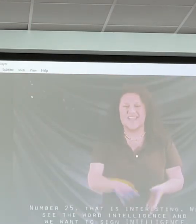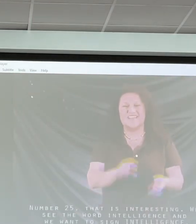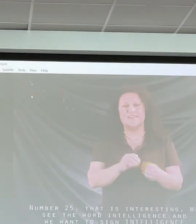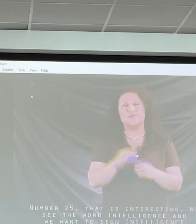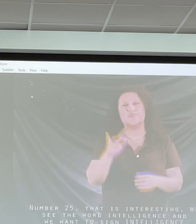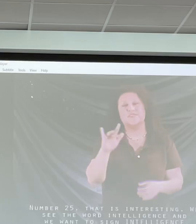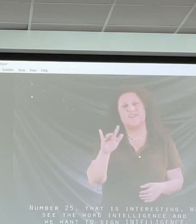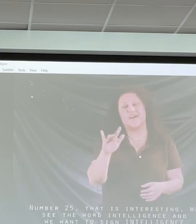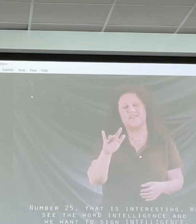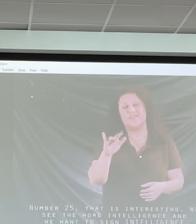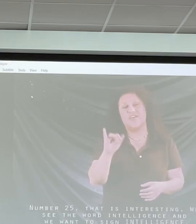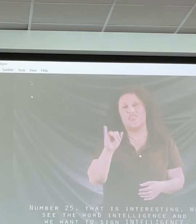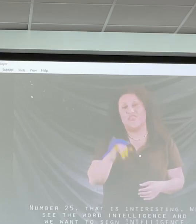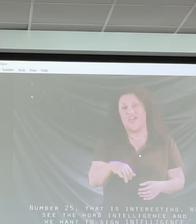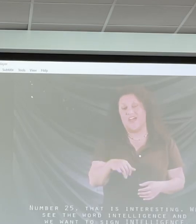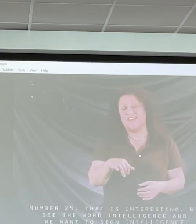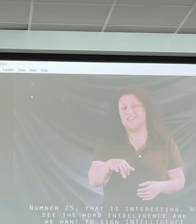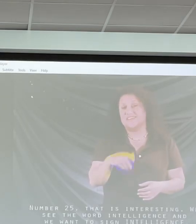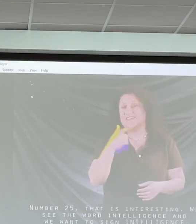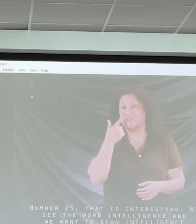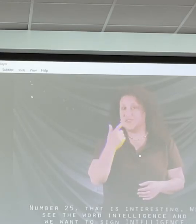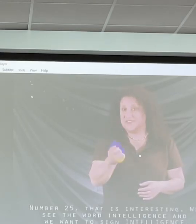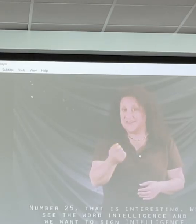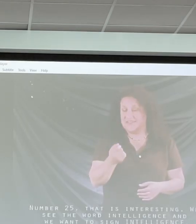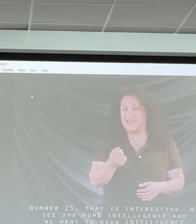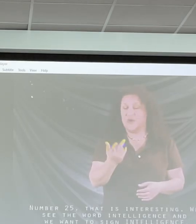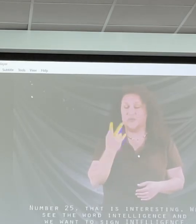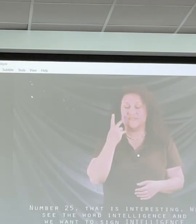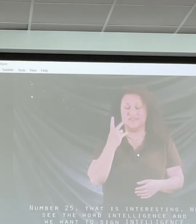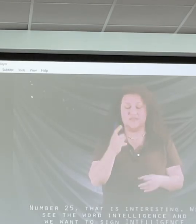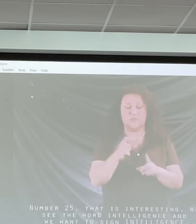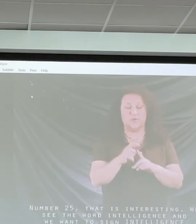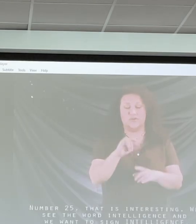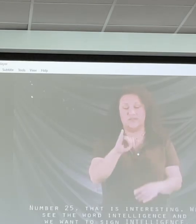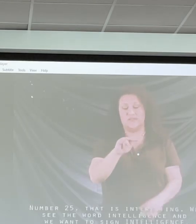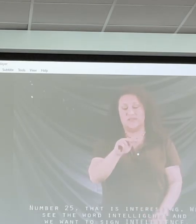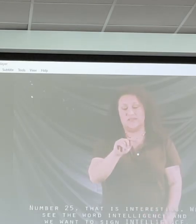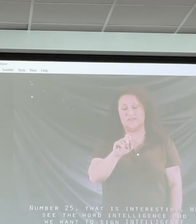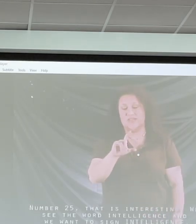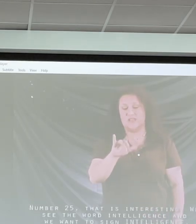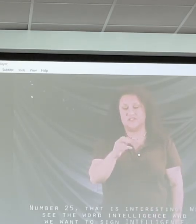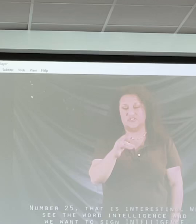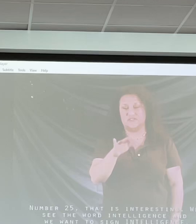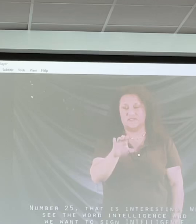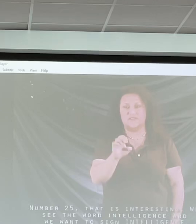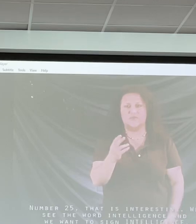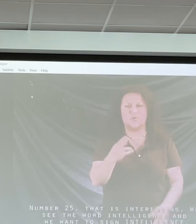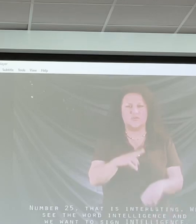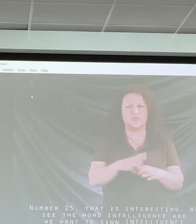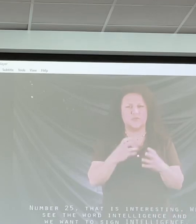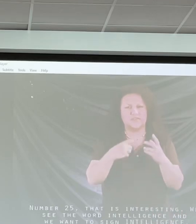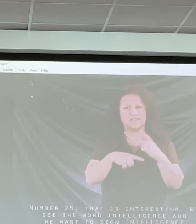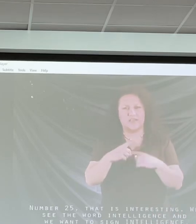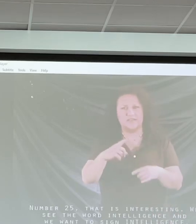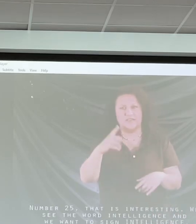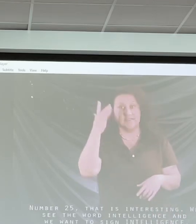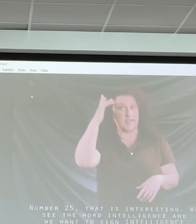Number 25, that is interesting. Now, we see the word intelligence, and of course we want to sign